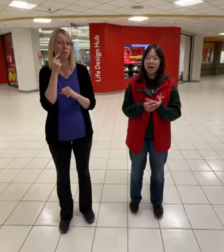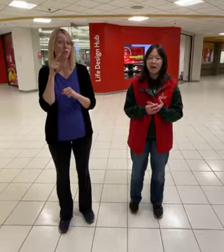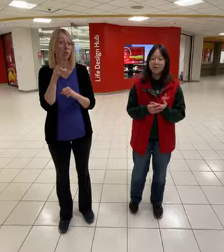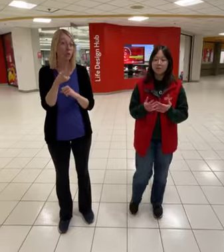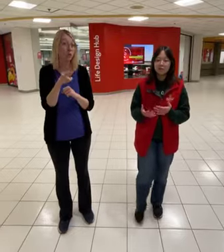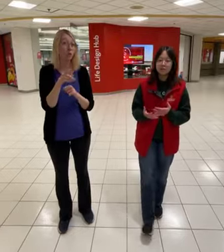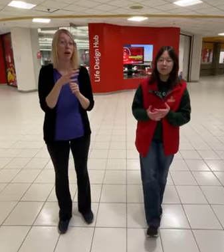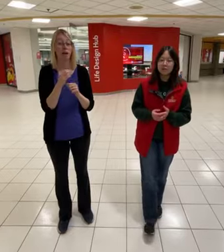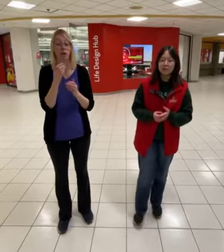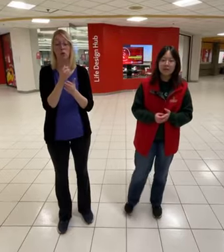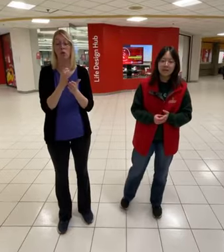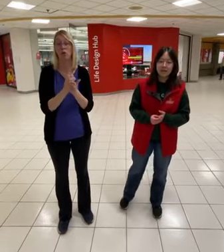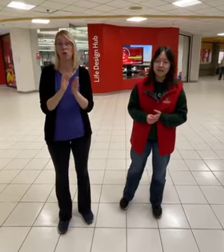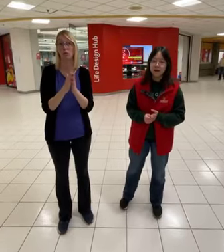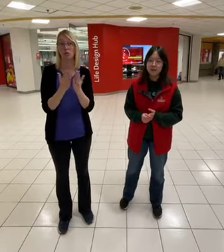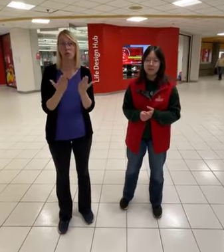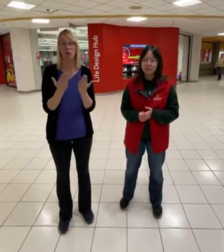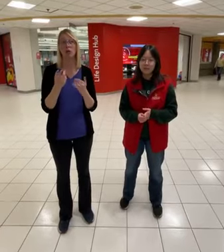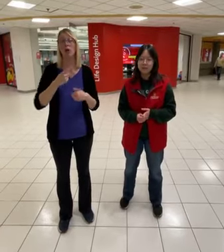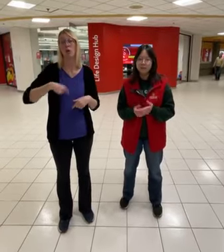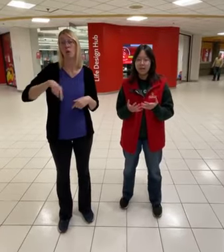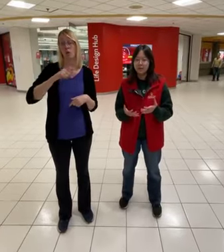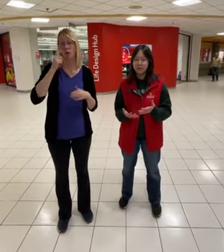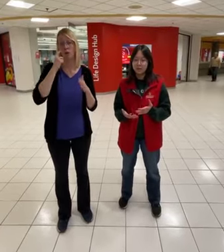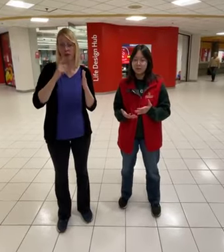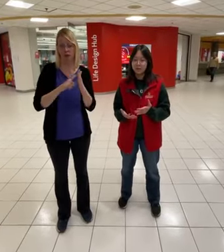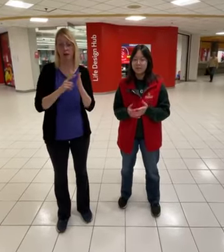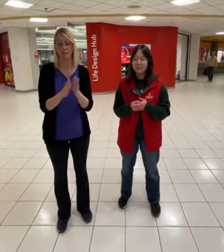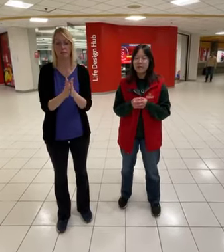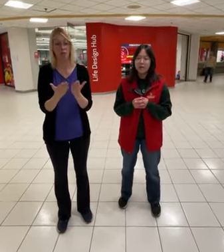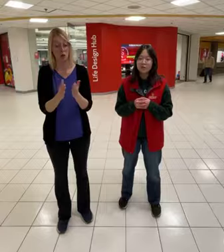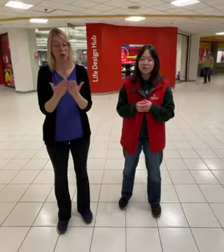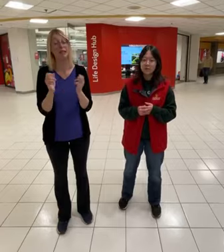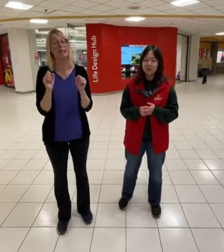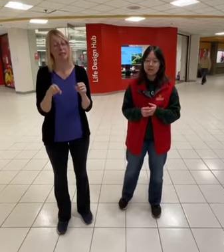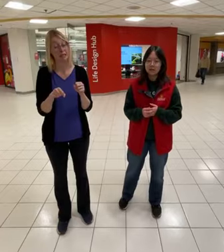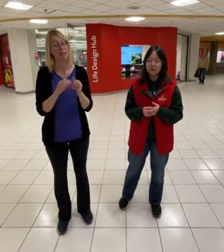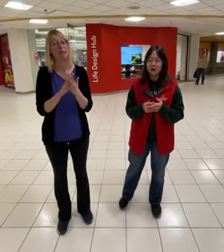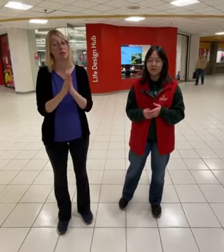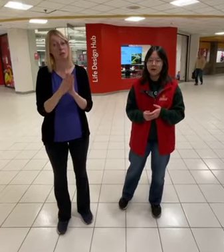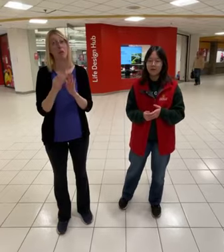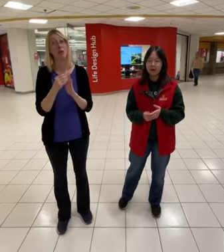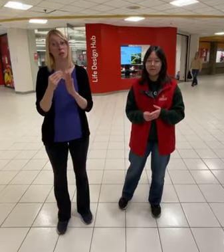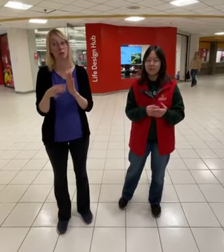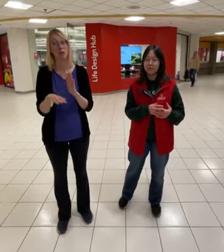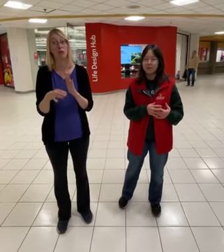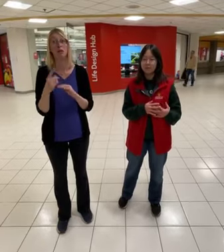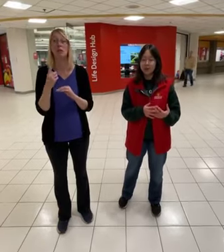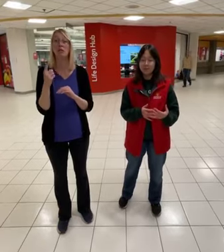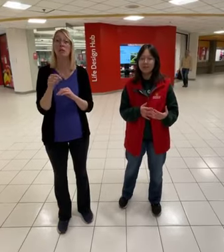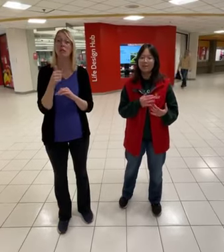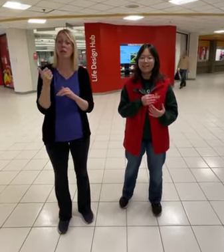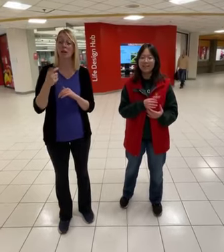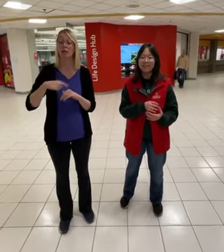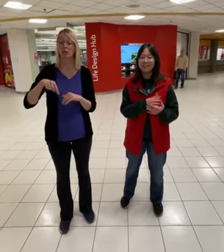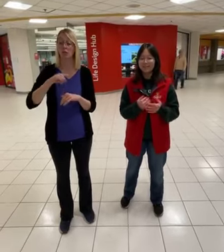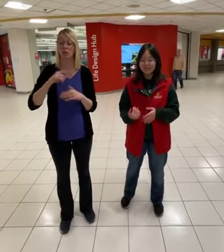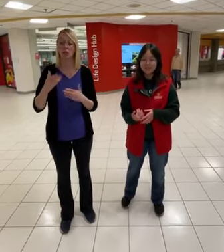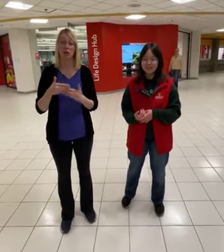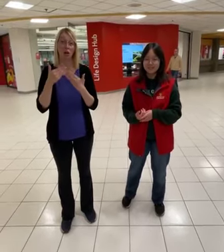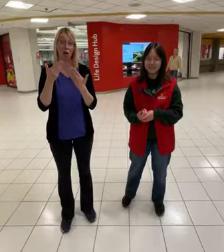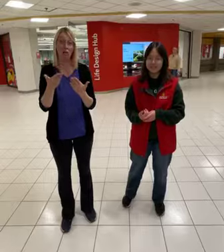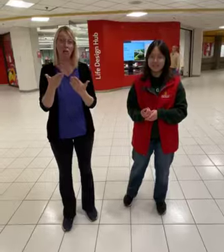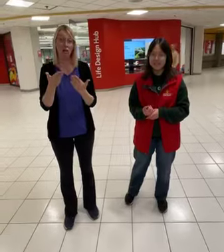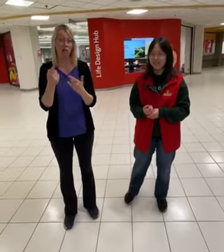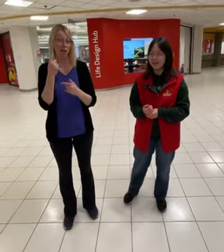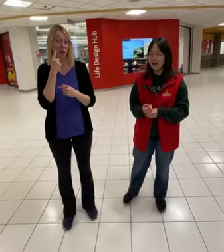textbook. However, in general, we do recognize the fact that textbooks can be really pricey. So something else that we offer on campus, which I think is a